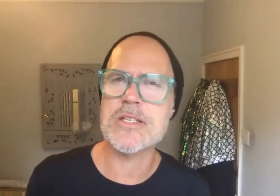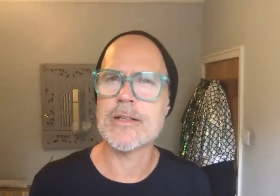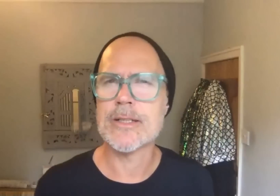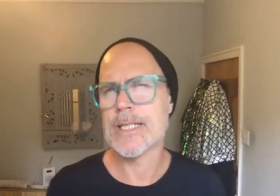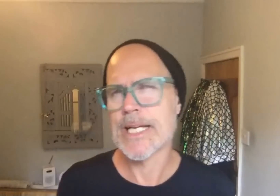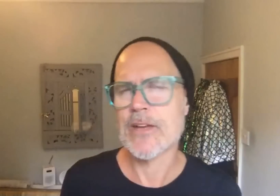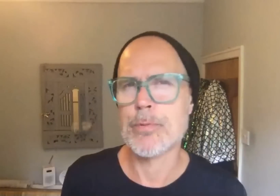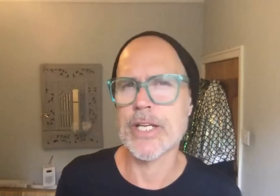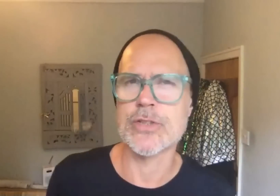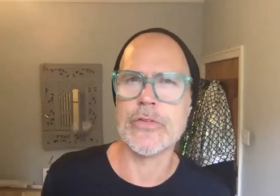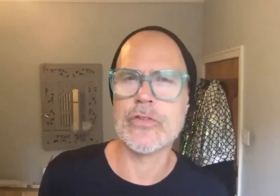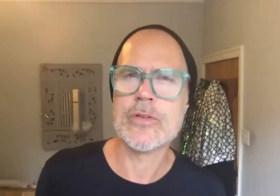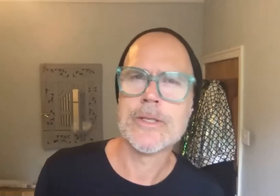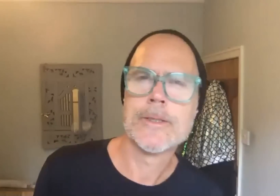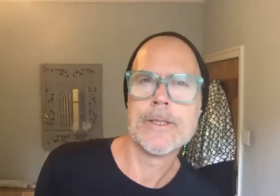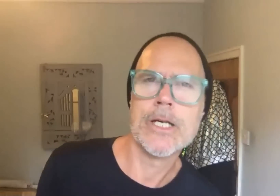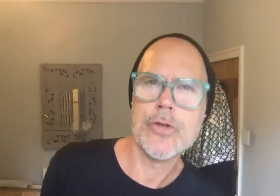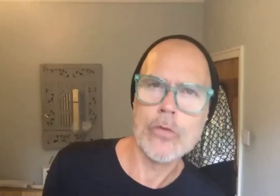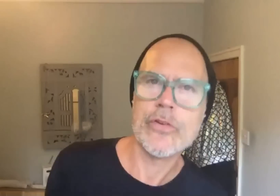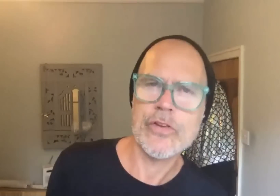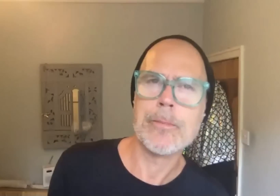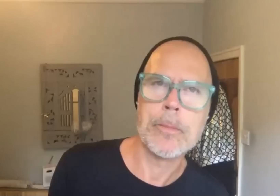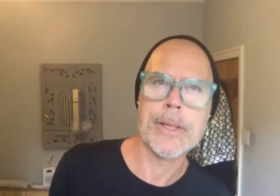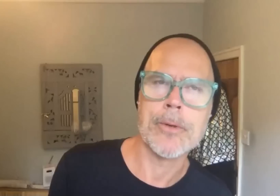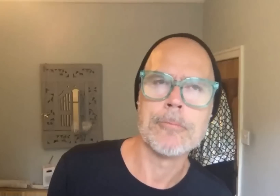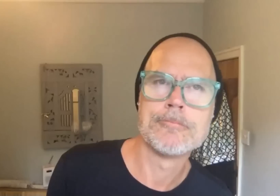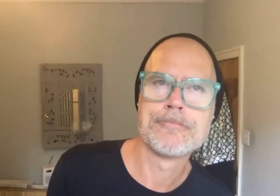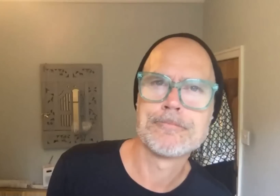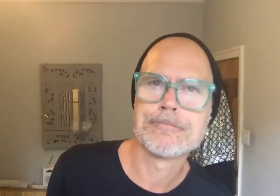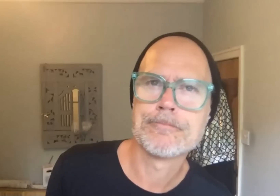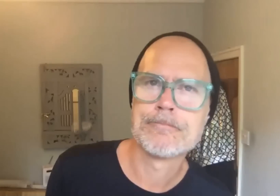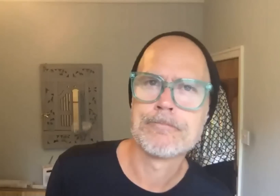beliefs and aspirations of non-disabled people.